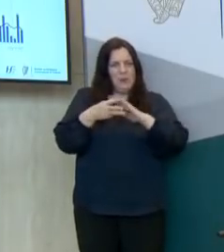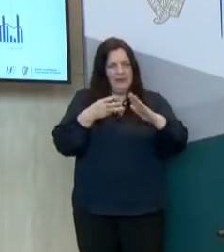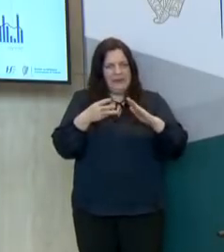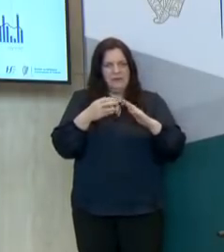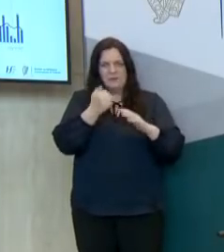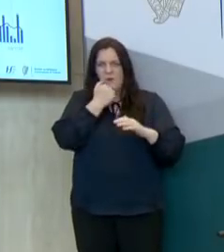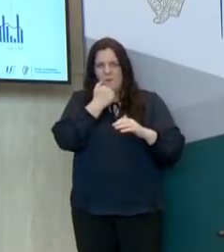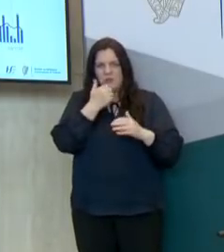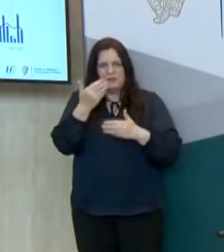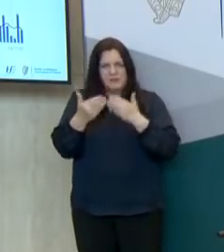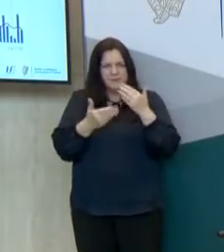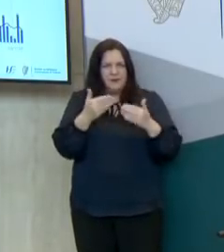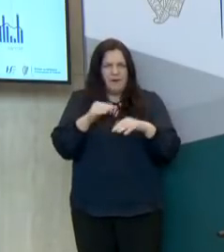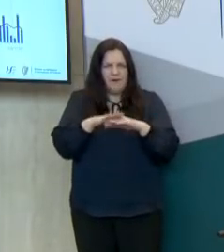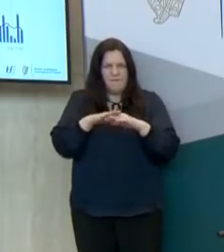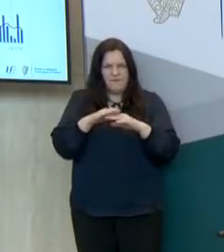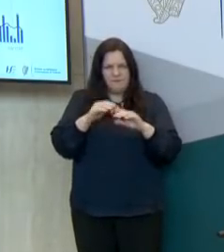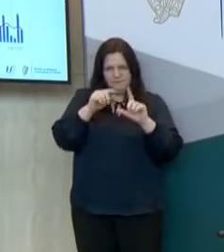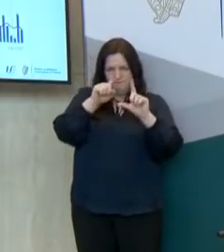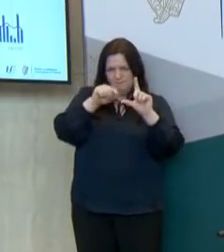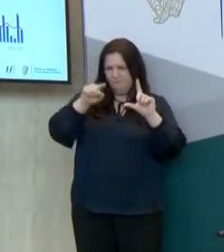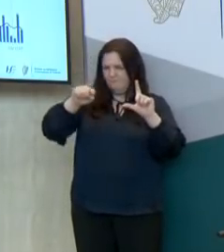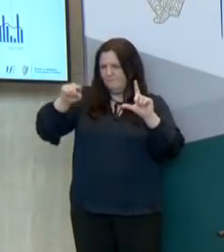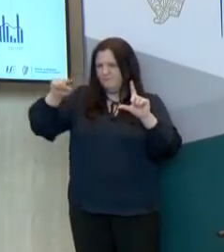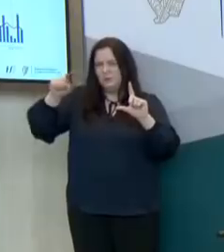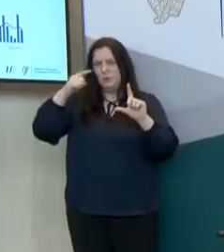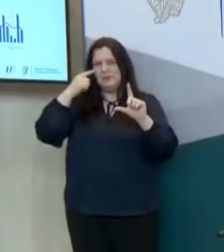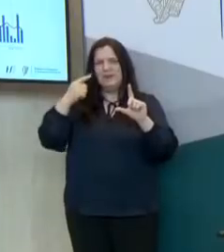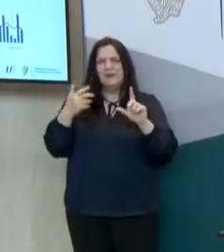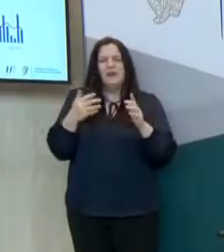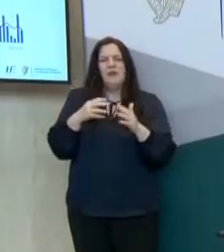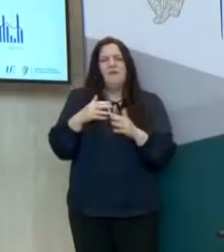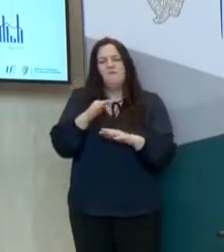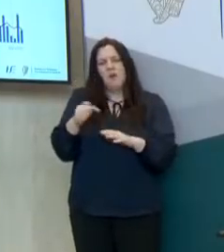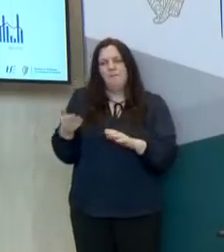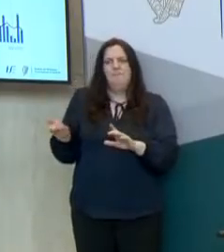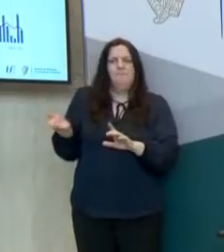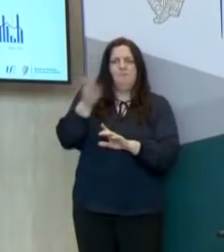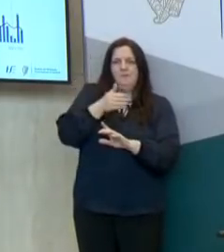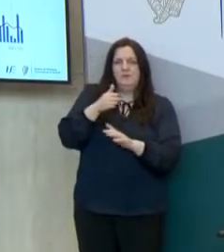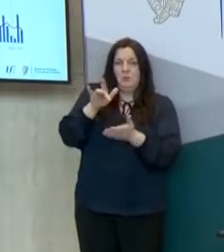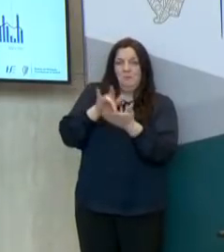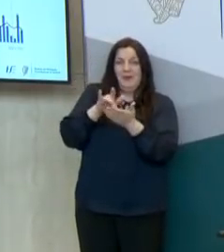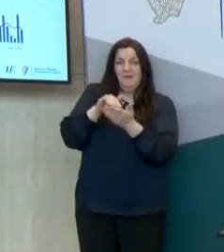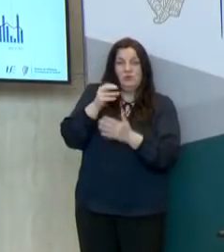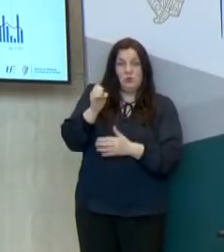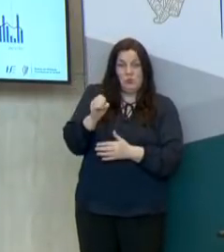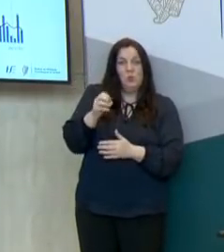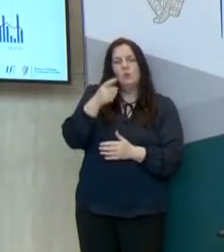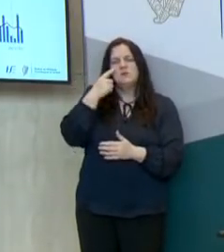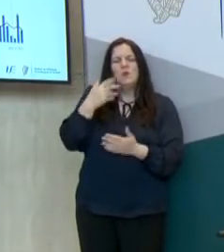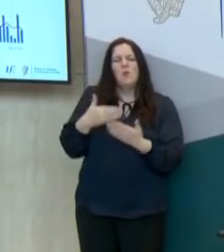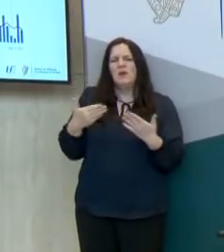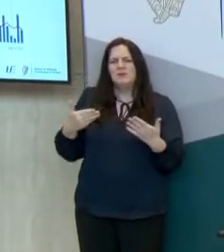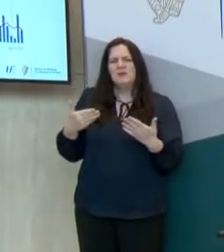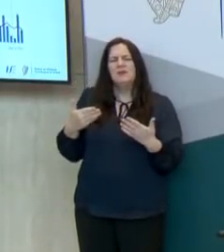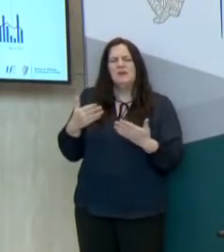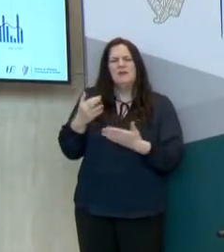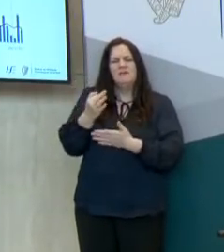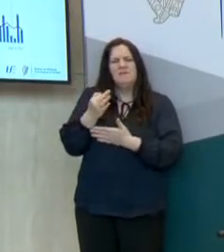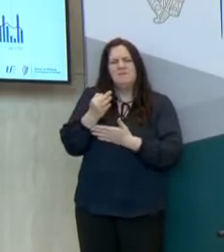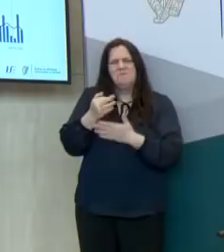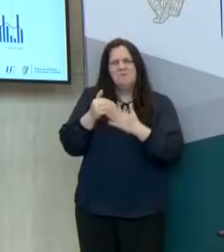you can see going back to early to mid-June, we were seeing fewer than